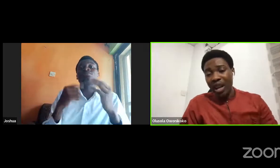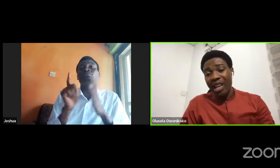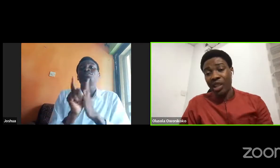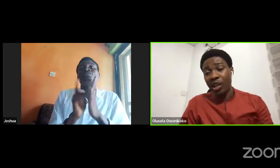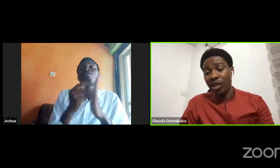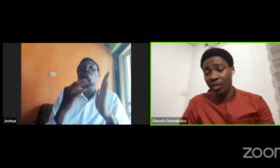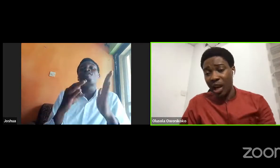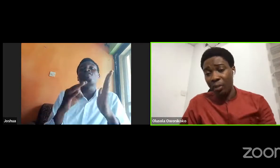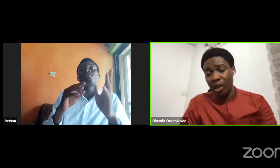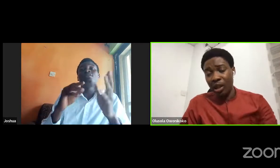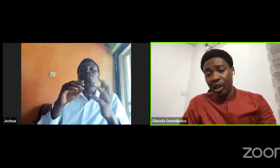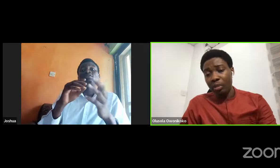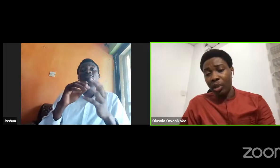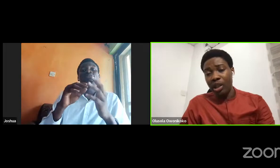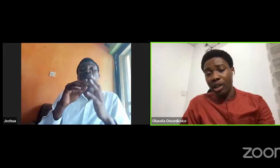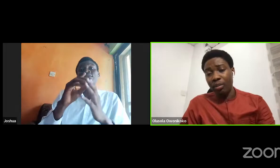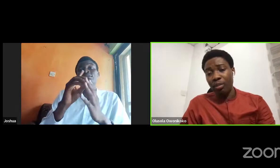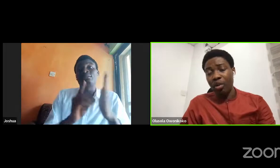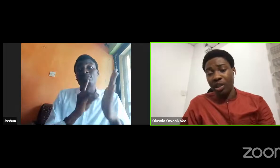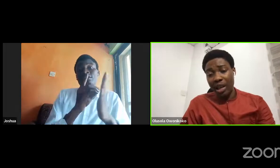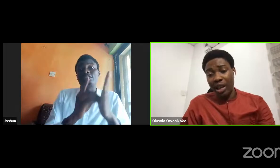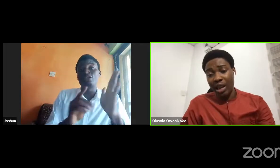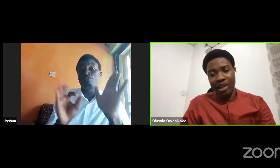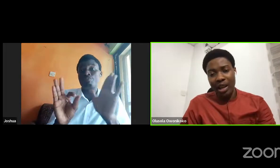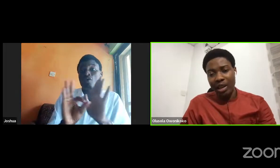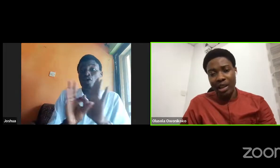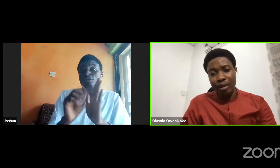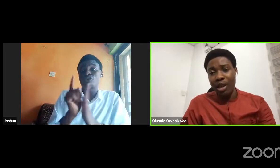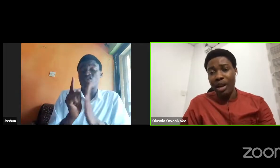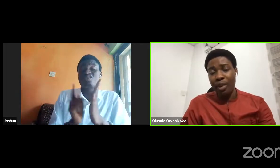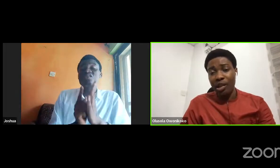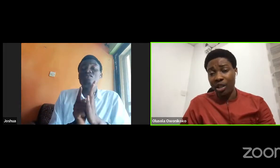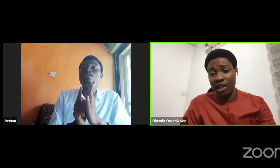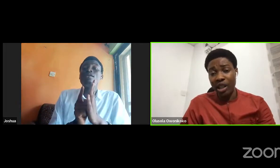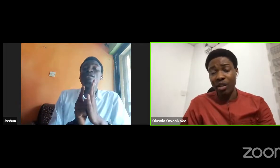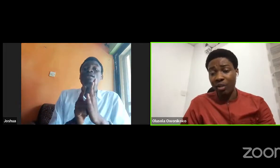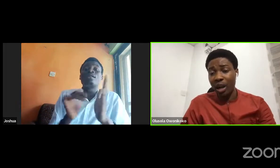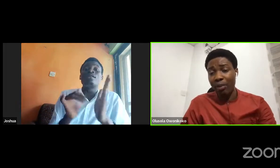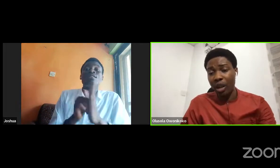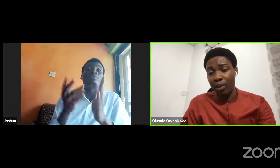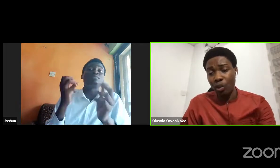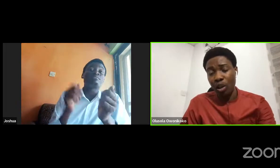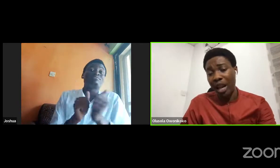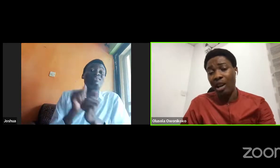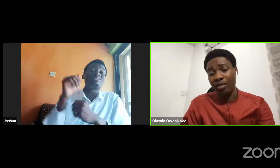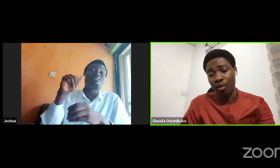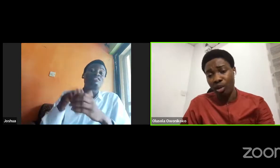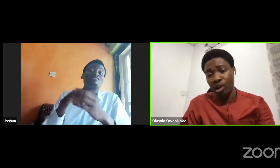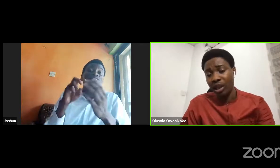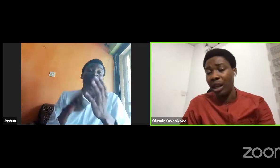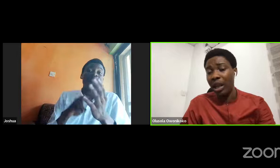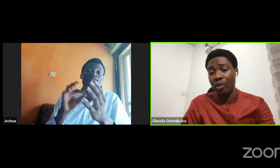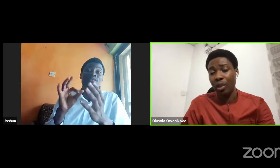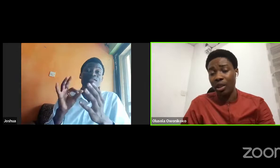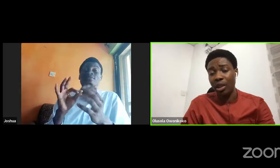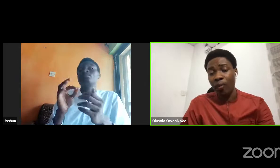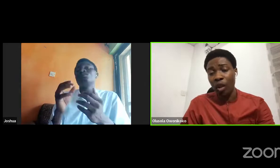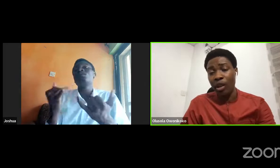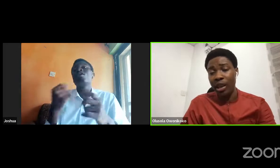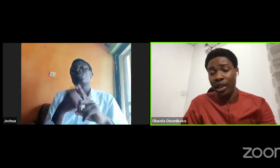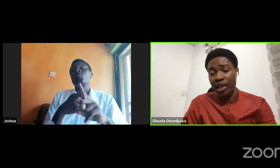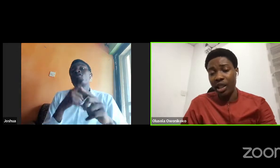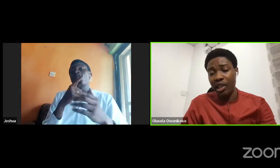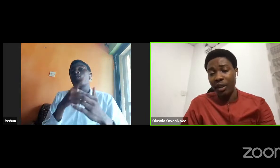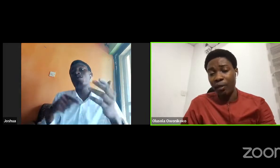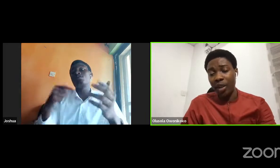itself has a lot of gap. But more is like Benga mentioned, there's a lot of gap there. But what I have focused on in the last month